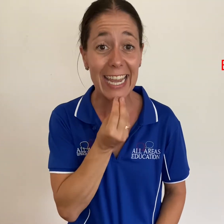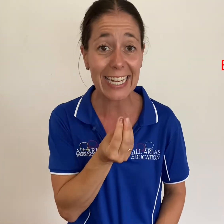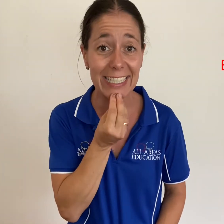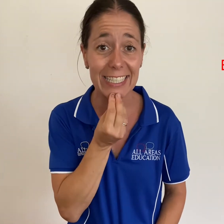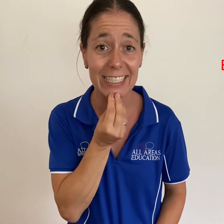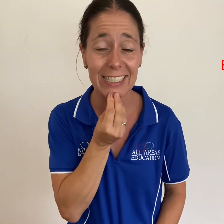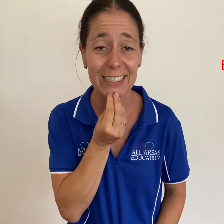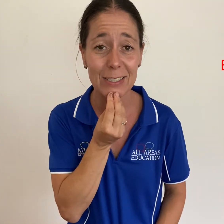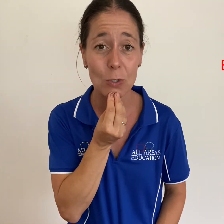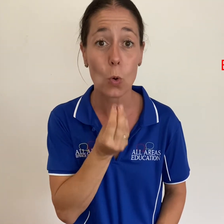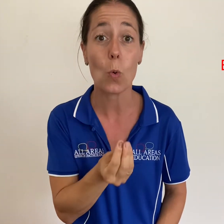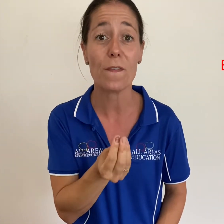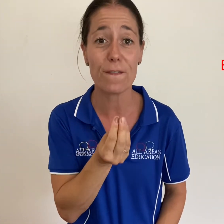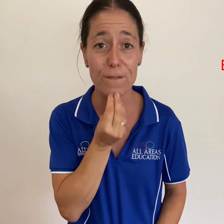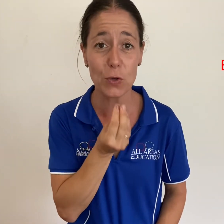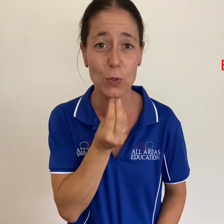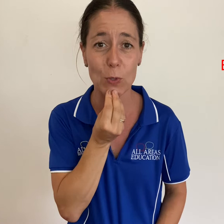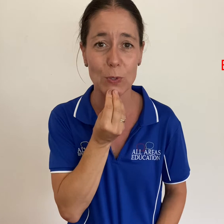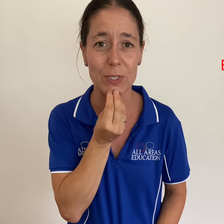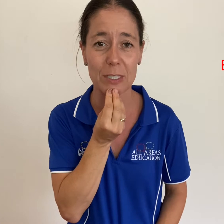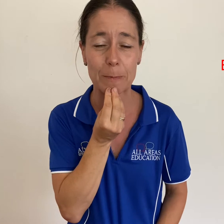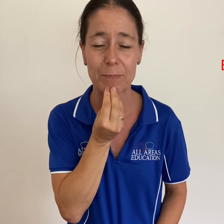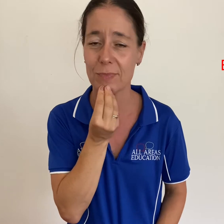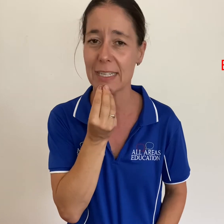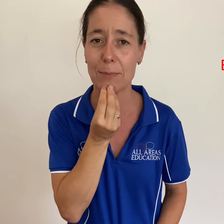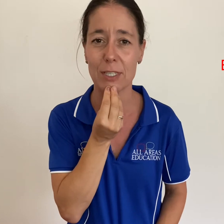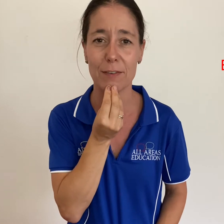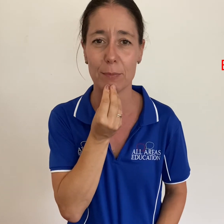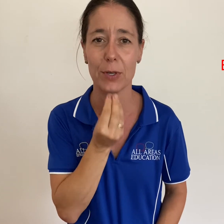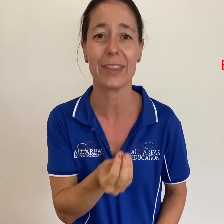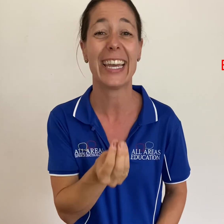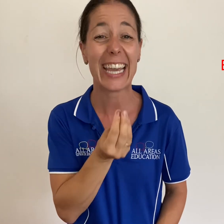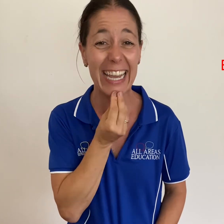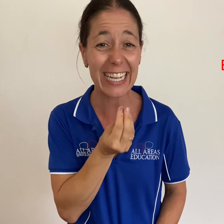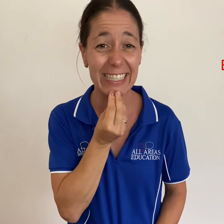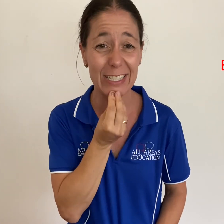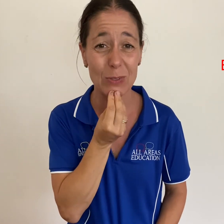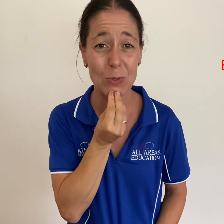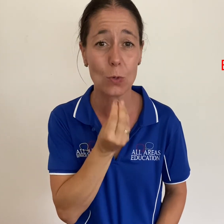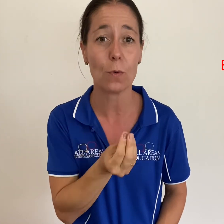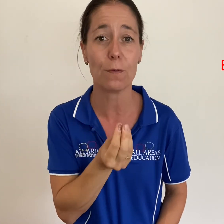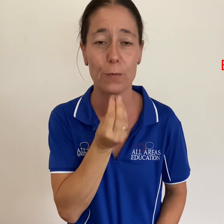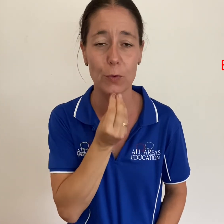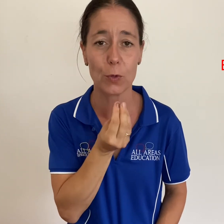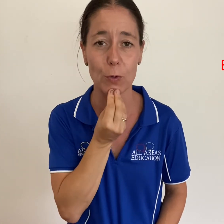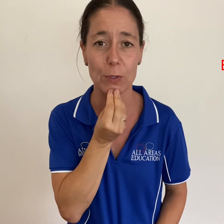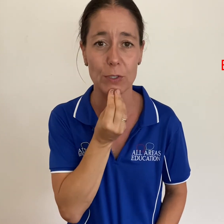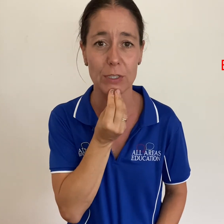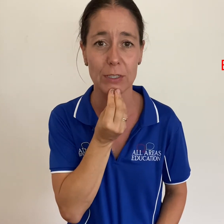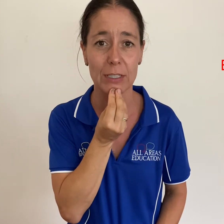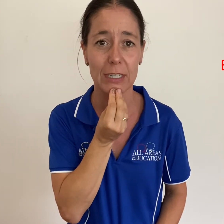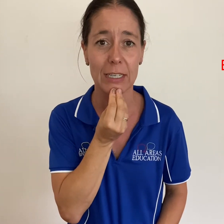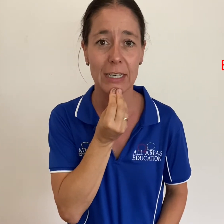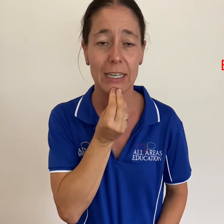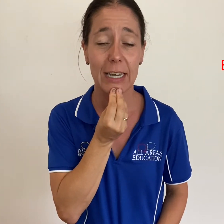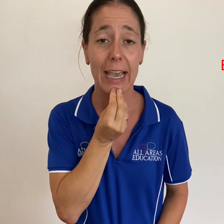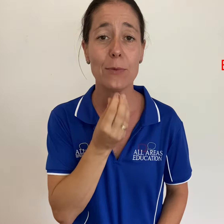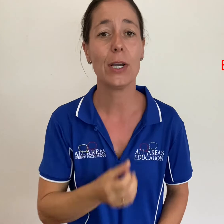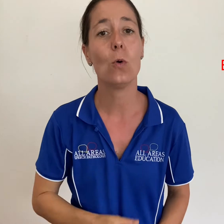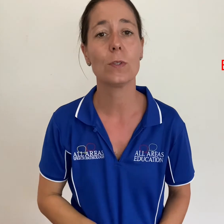Eat or food. Same sign for both. Eat or food. And we're also